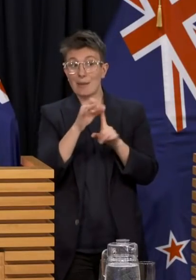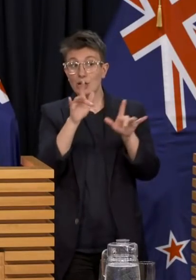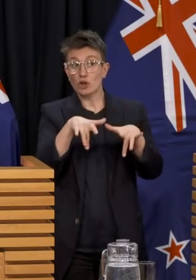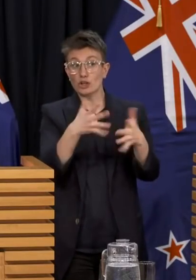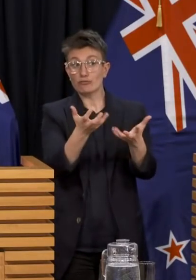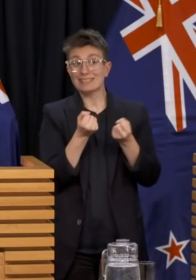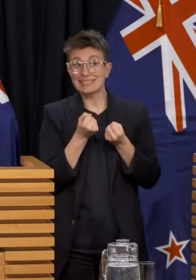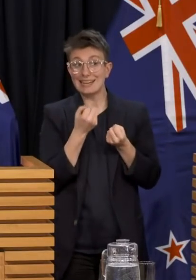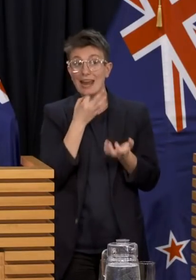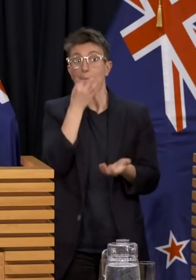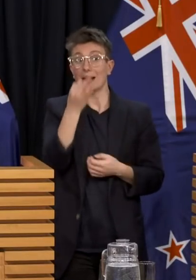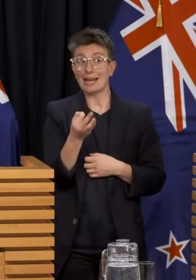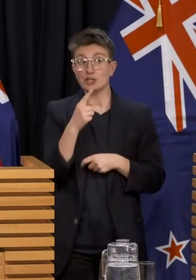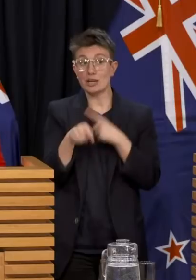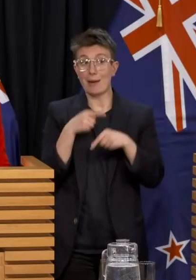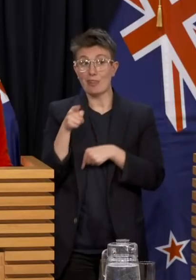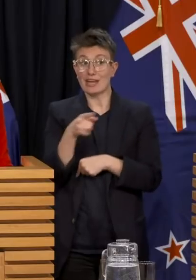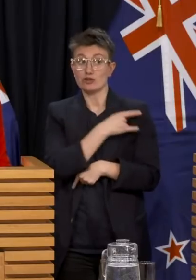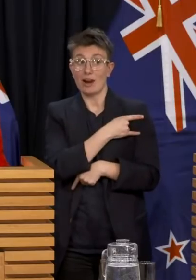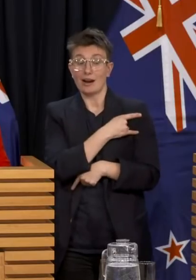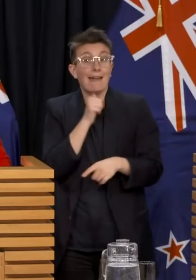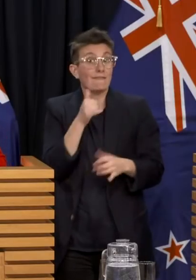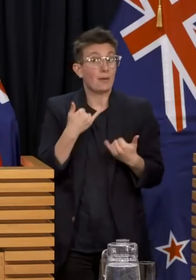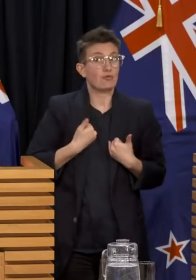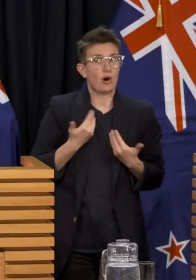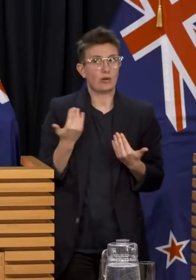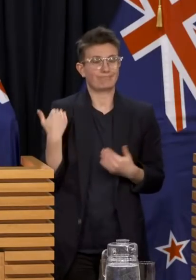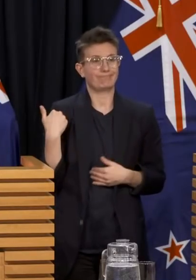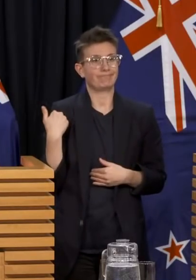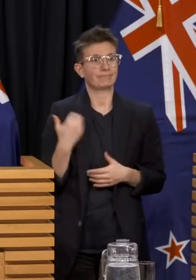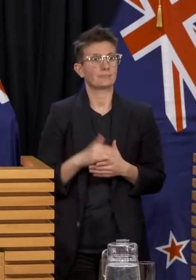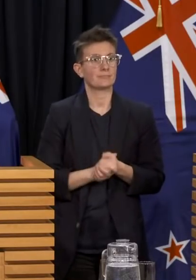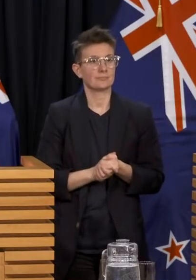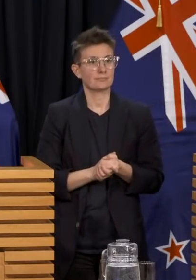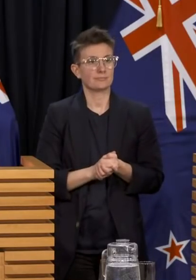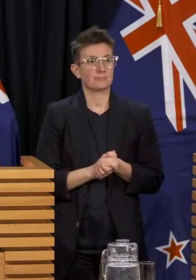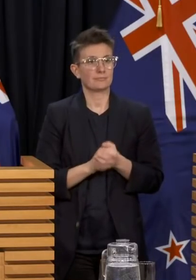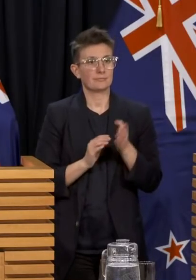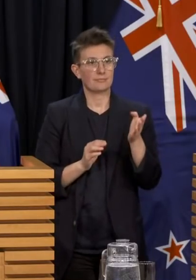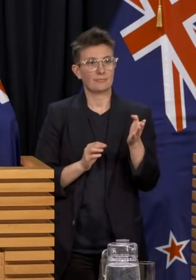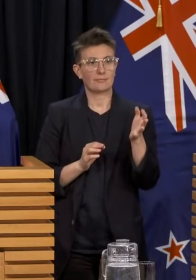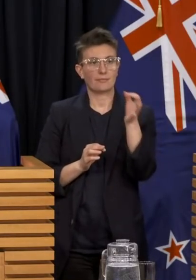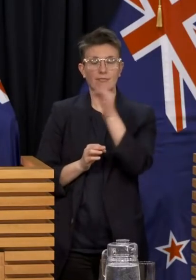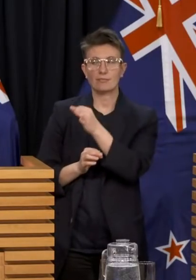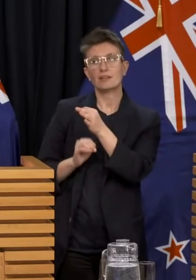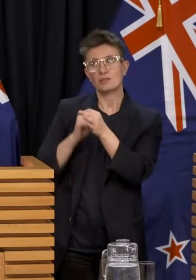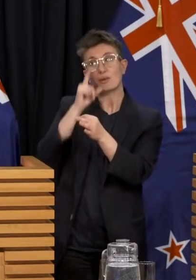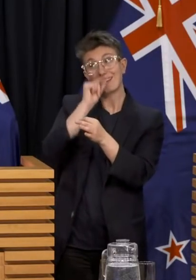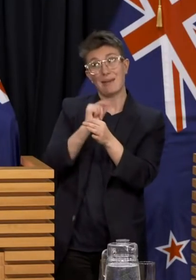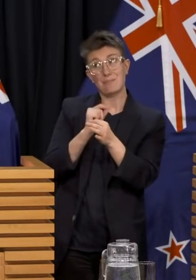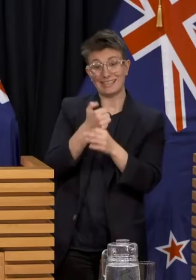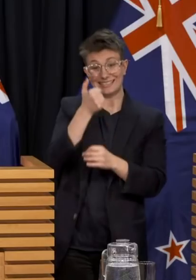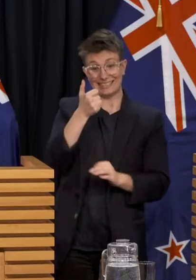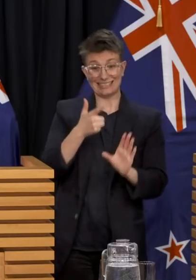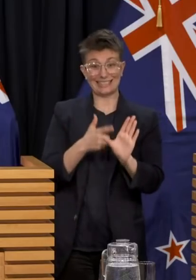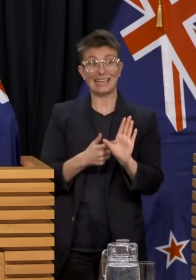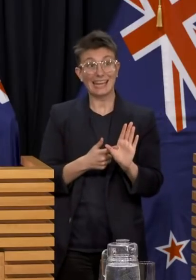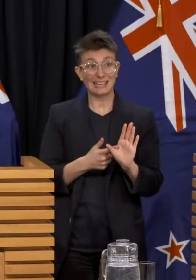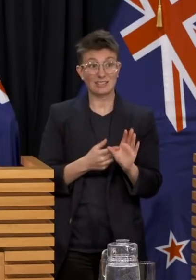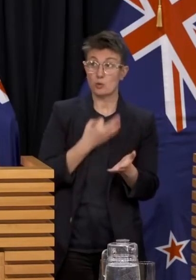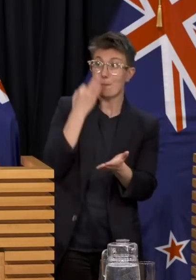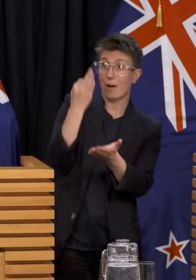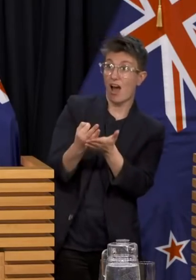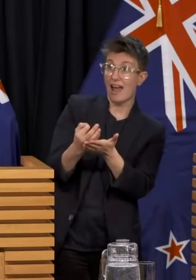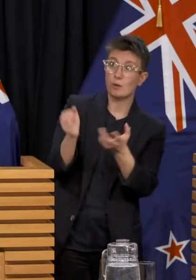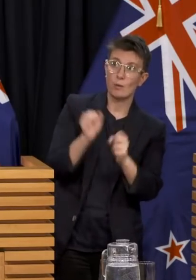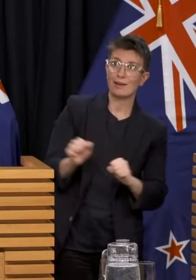drug. You know, I will stand corrected if that's... Go through the process, so they're struggling with the process. Does something need to be done to speed up